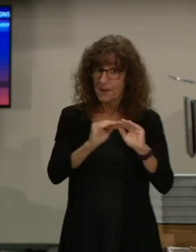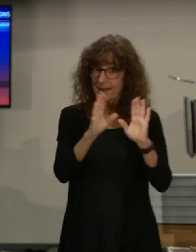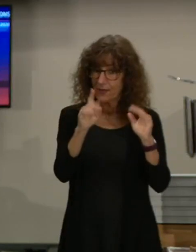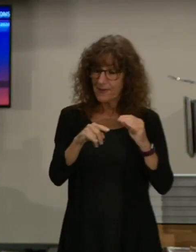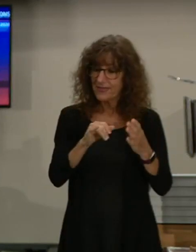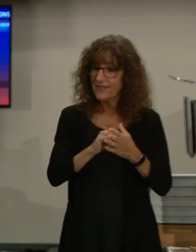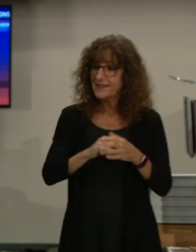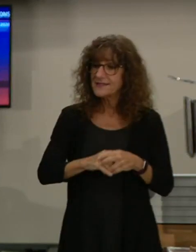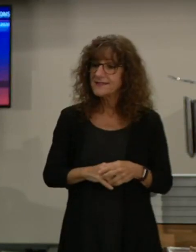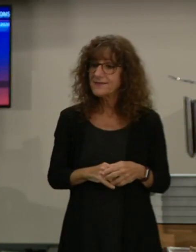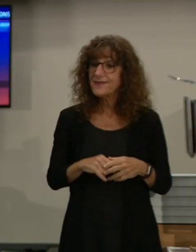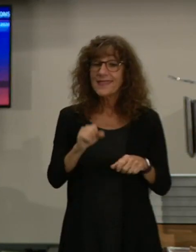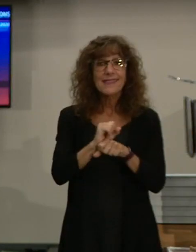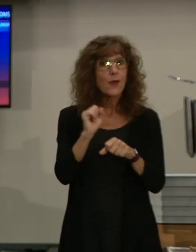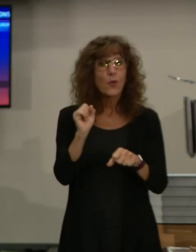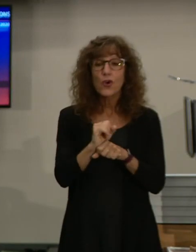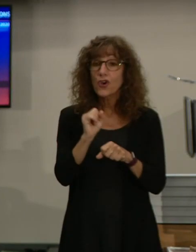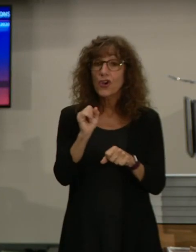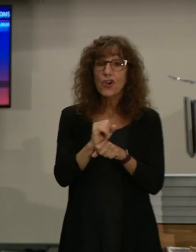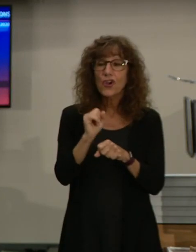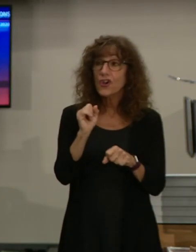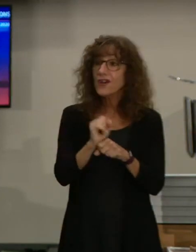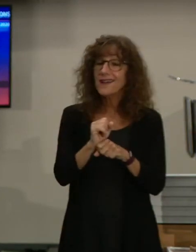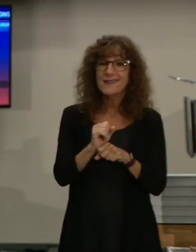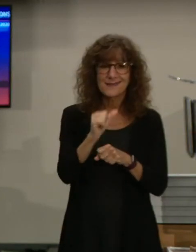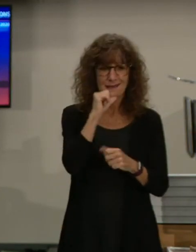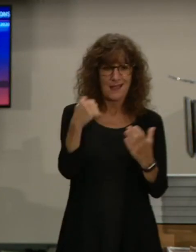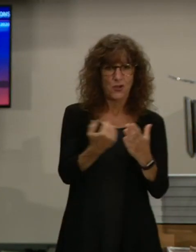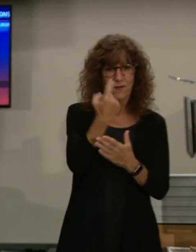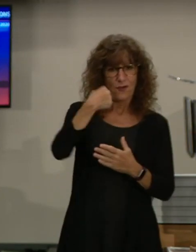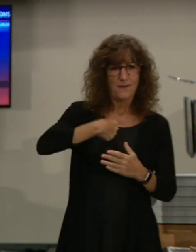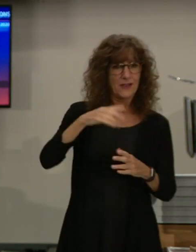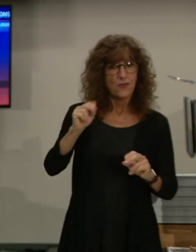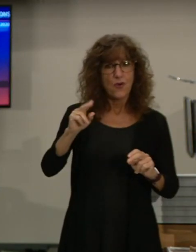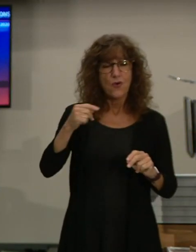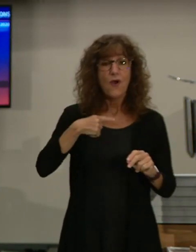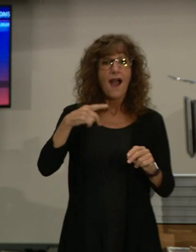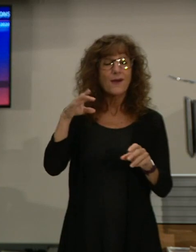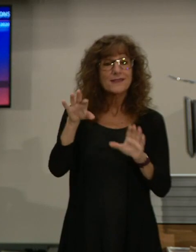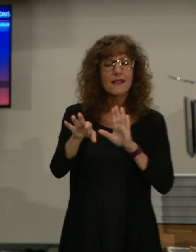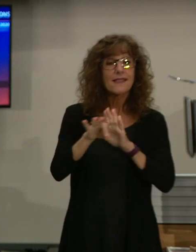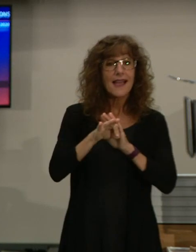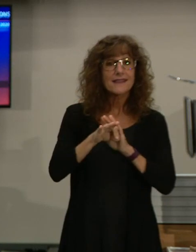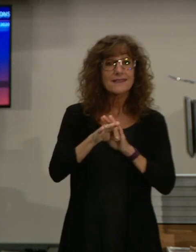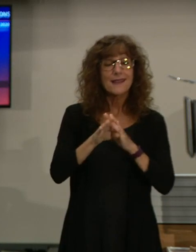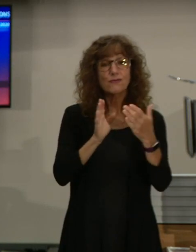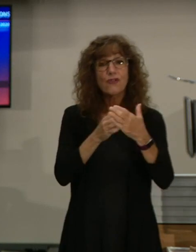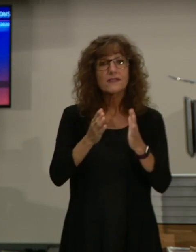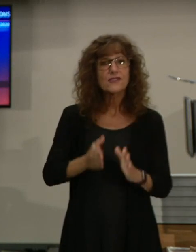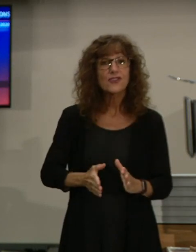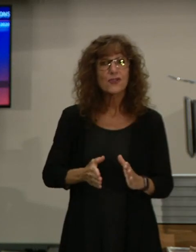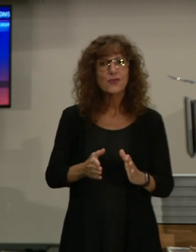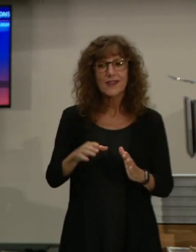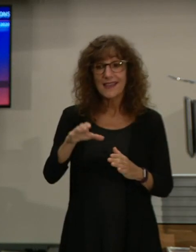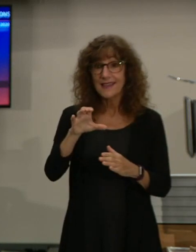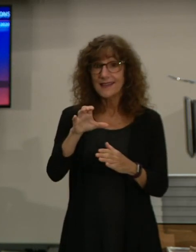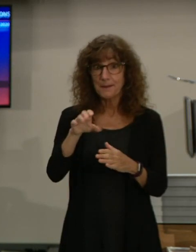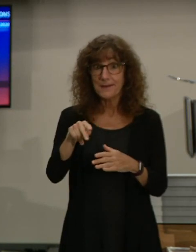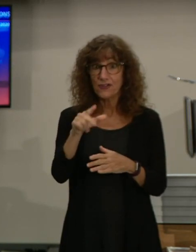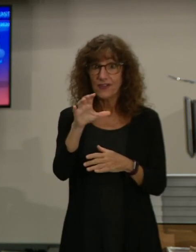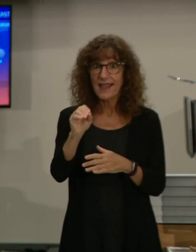this. This work is not work that I'm new to. I served as the elected prosecutor in this state in this county